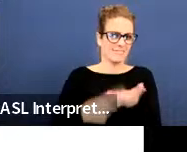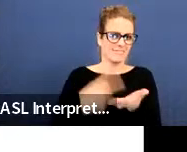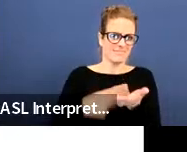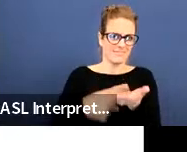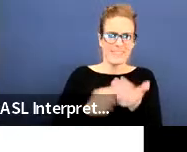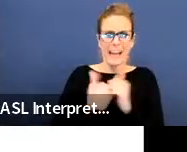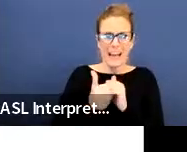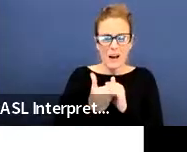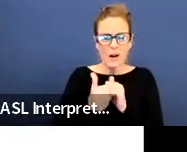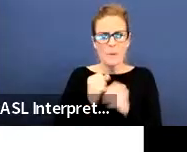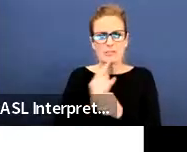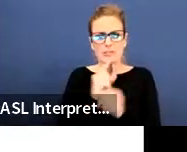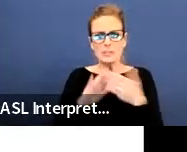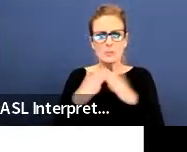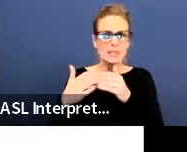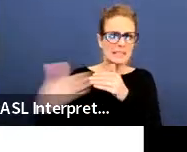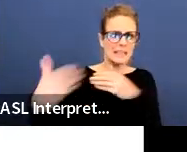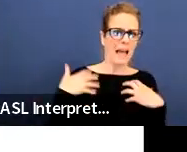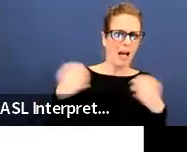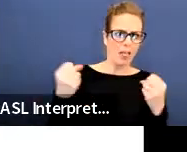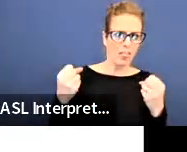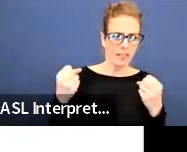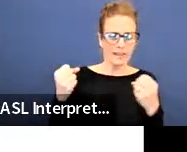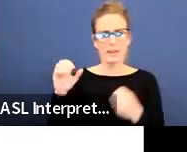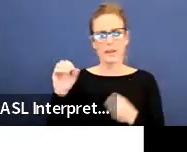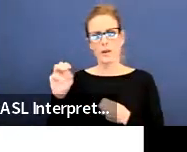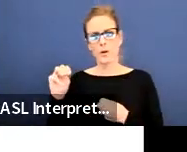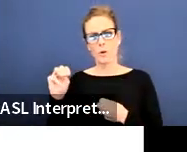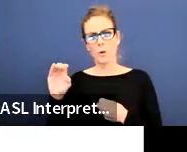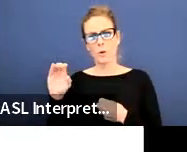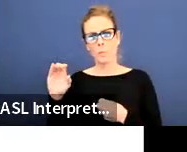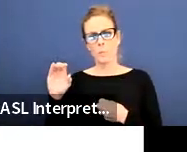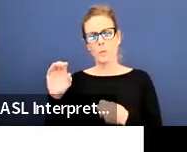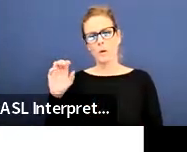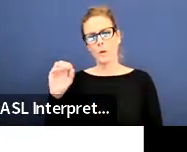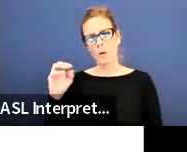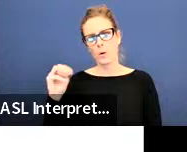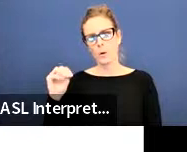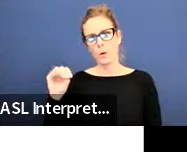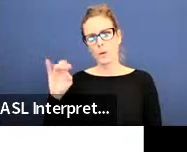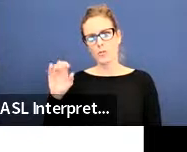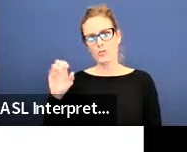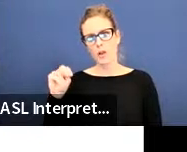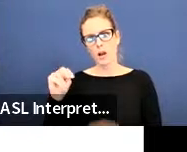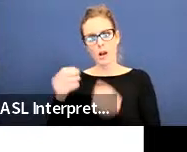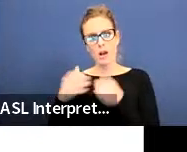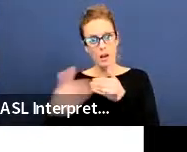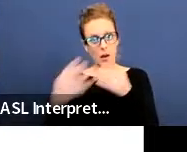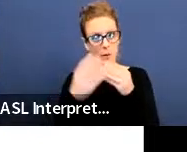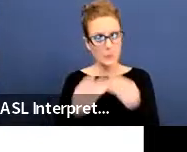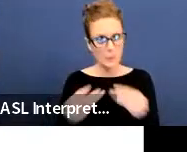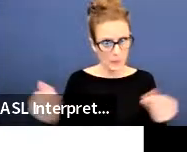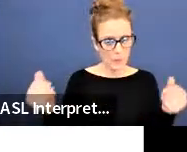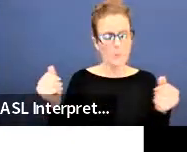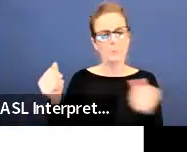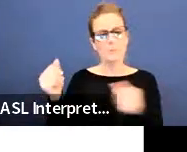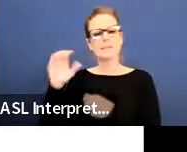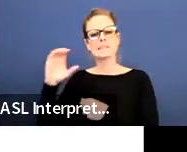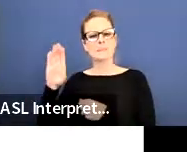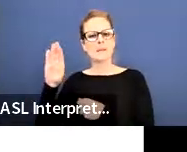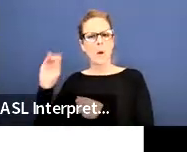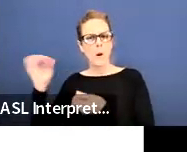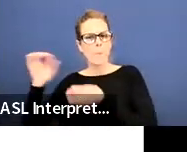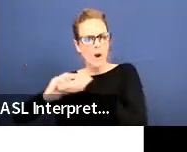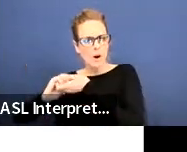healthy after this Omicron surge. We do have our CBO partners right now focused on case investigations. We're really not doing a lot